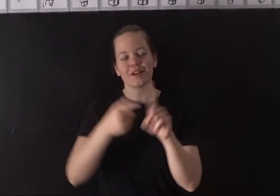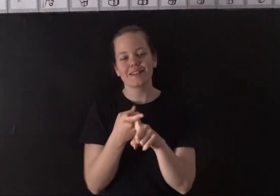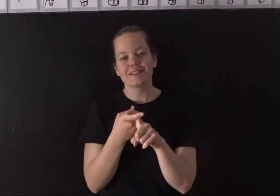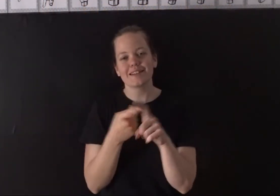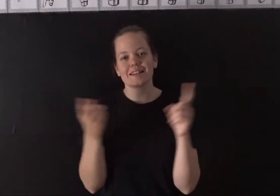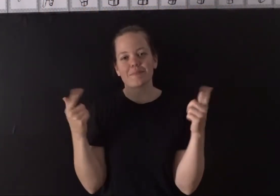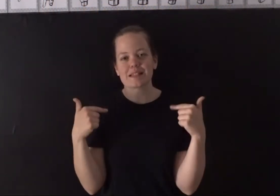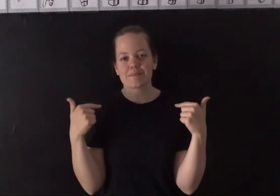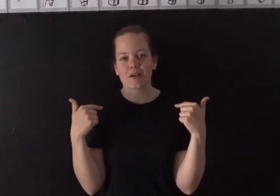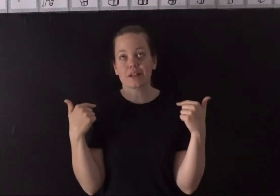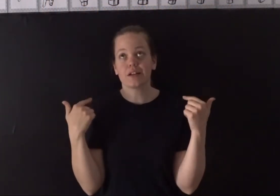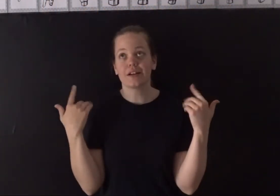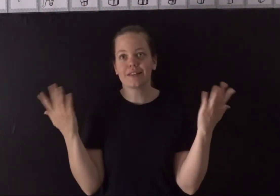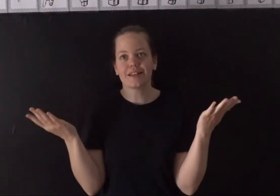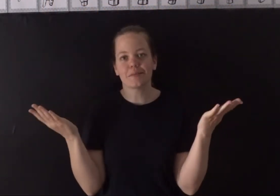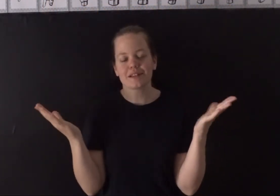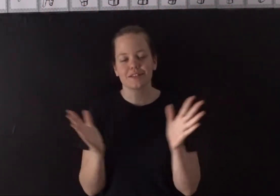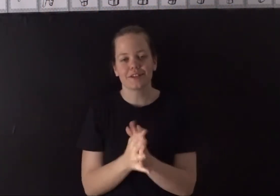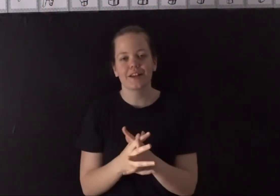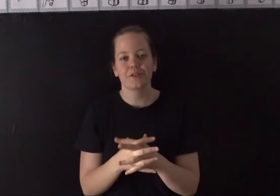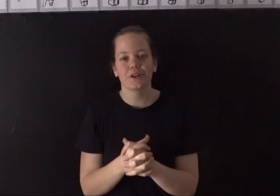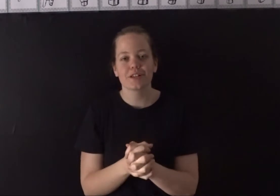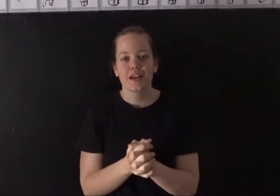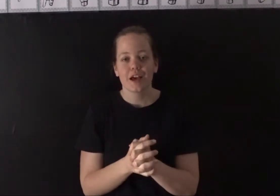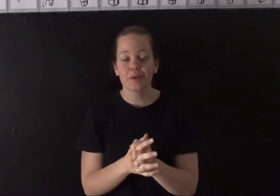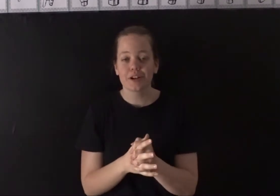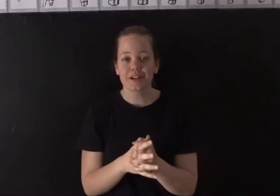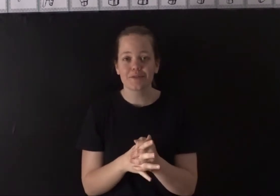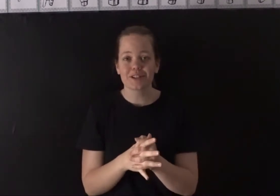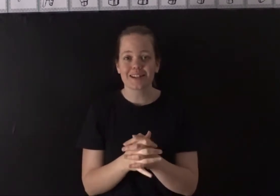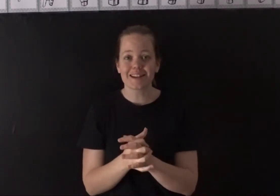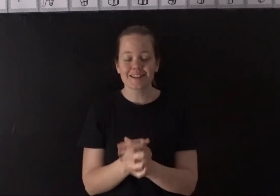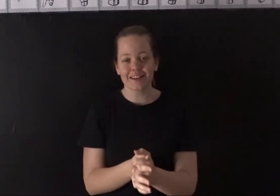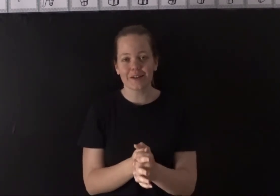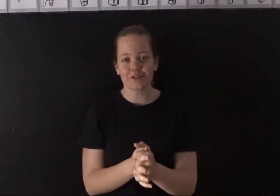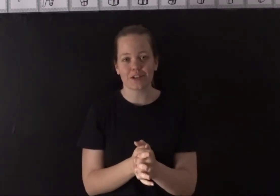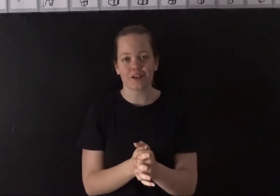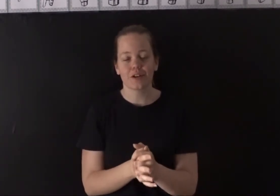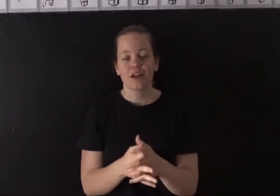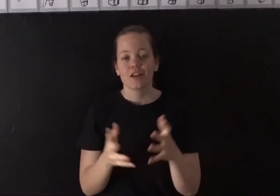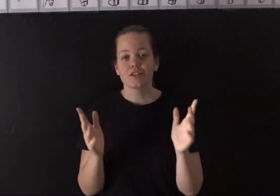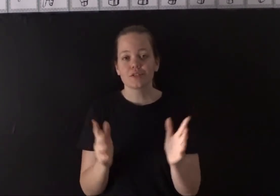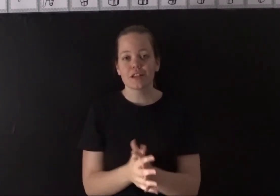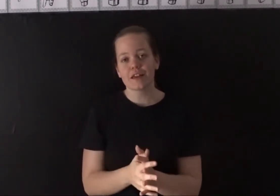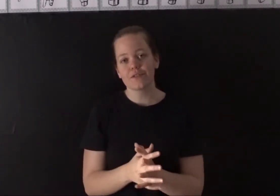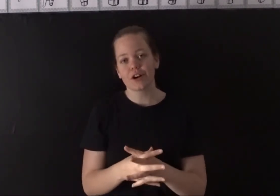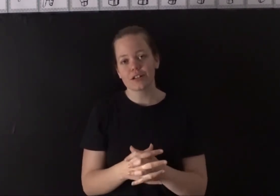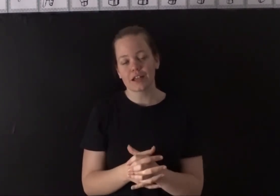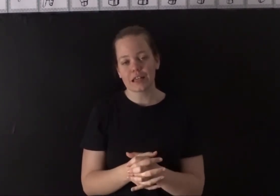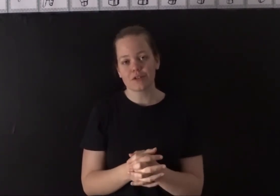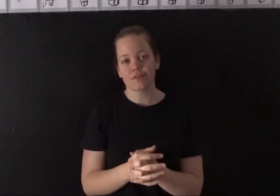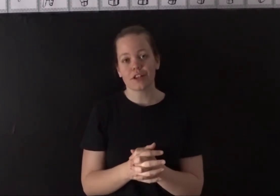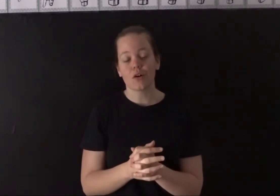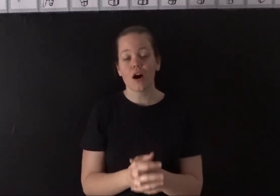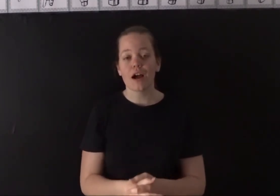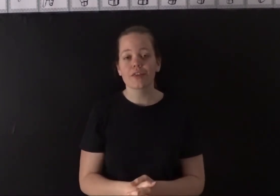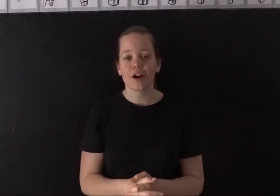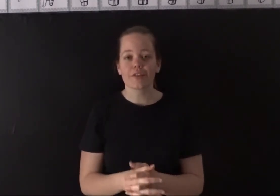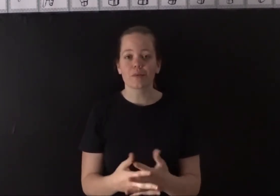friends, it is Mrs. Mountain here in the Limitless Learning Headquarters, and we are here for today's sign language video. So today, for our sign language video, I thought that we